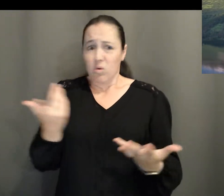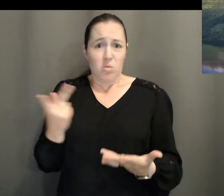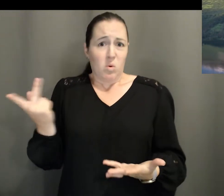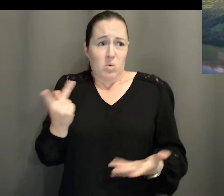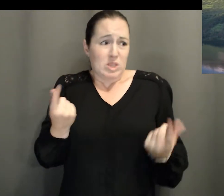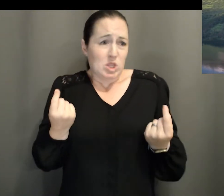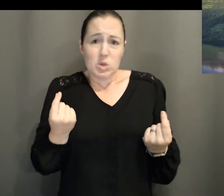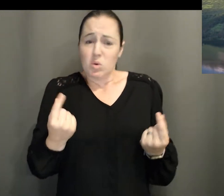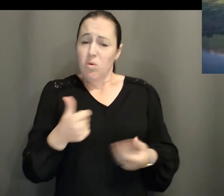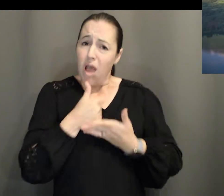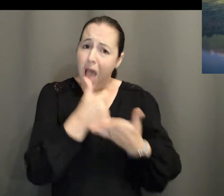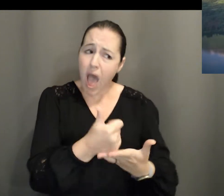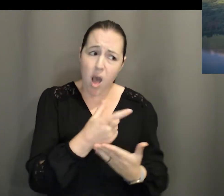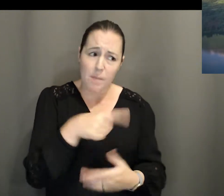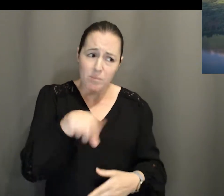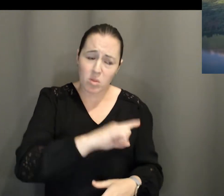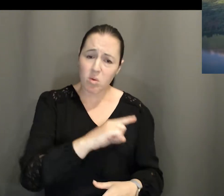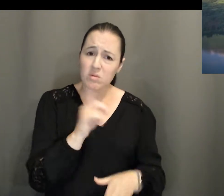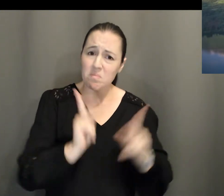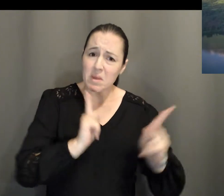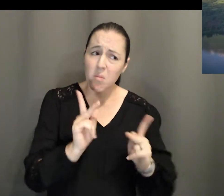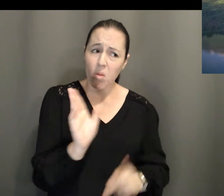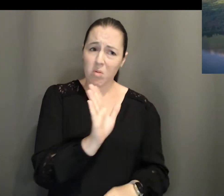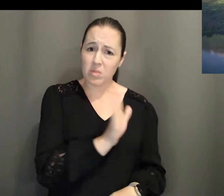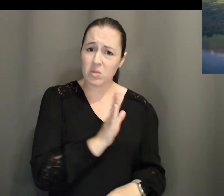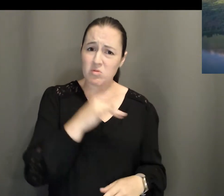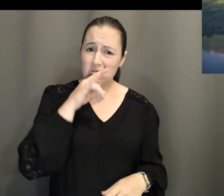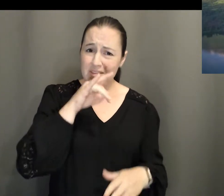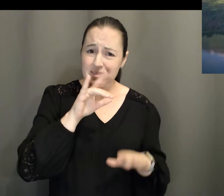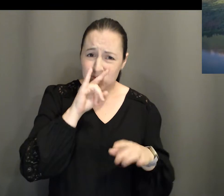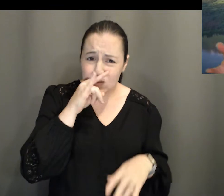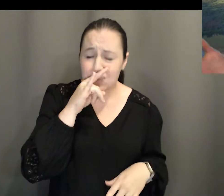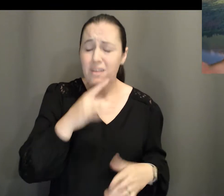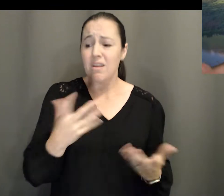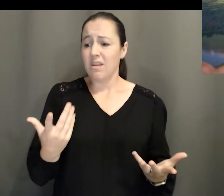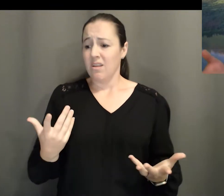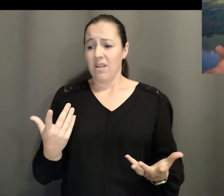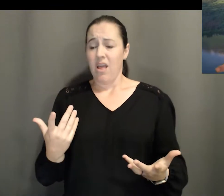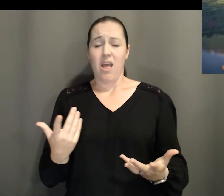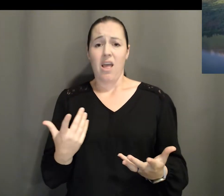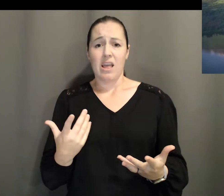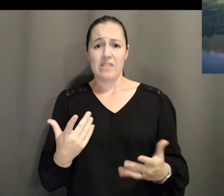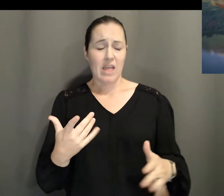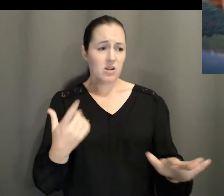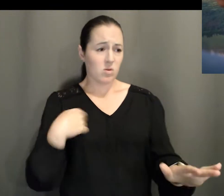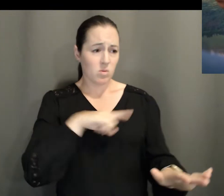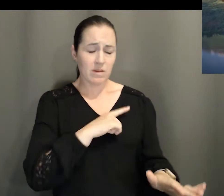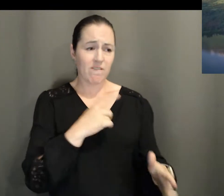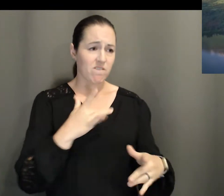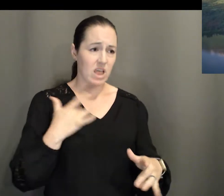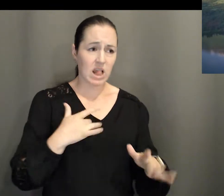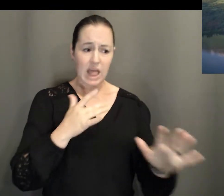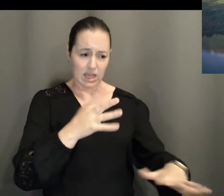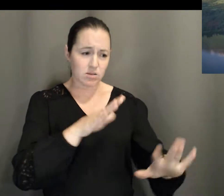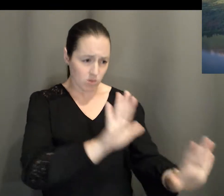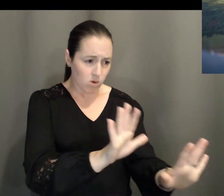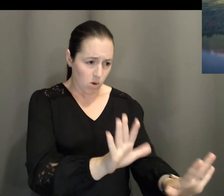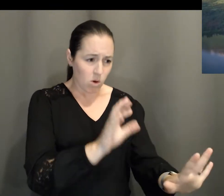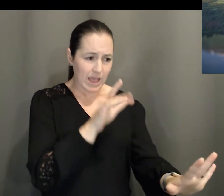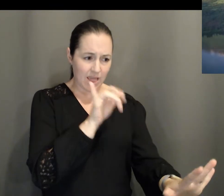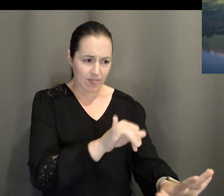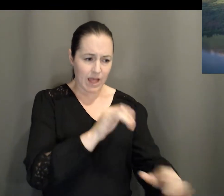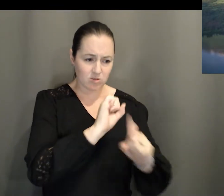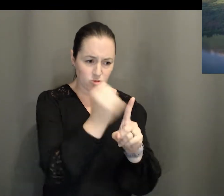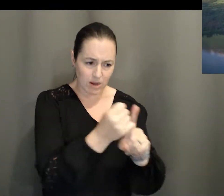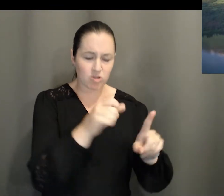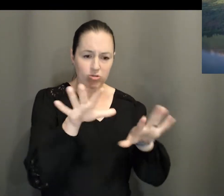blood's coming down the face. What do I do? What do we do for these people, or these children? And then I feel like this situation's sort of